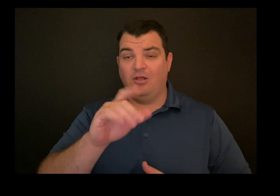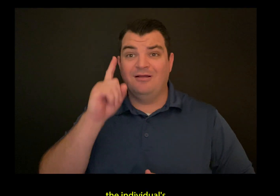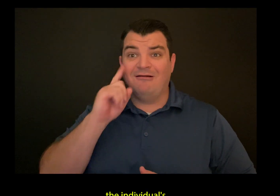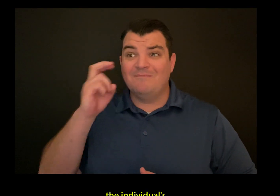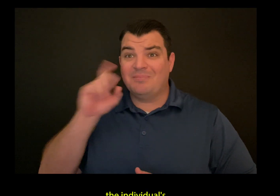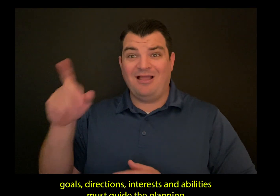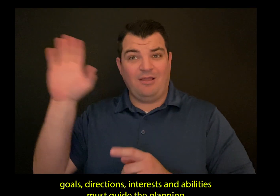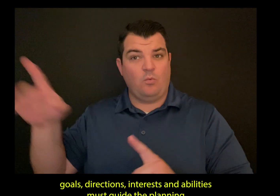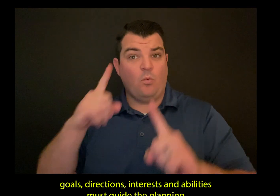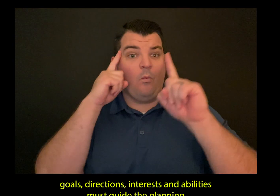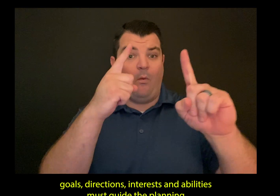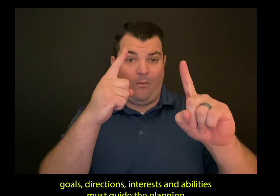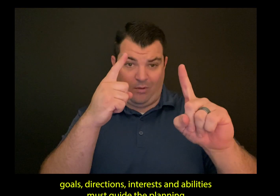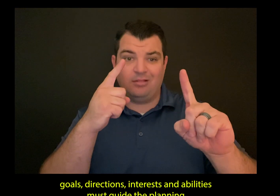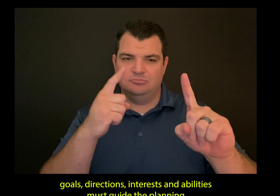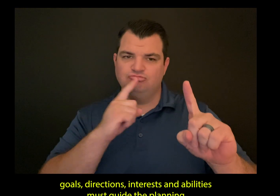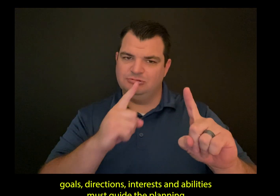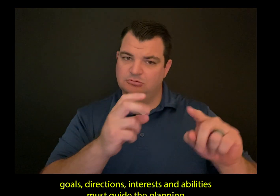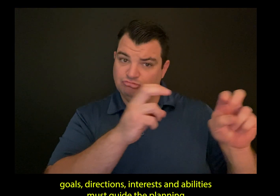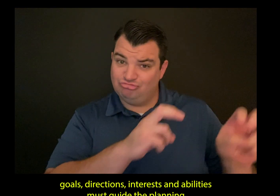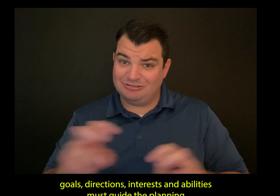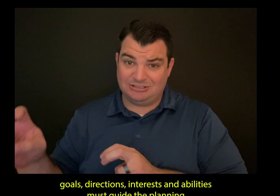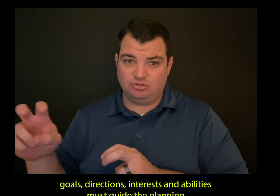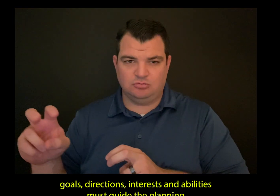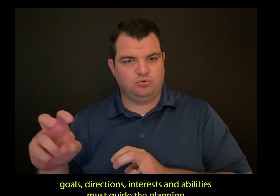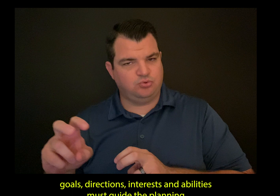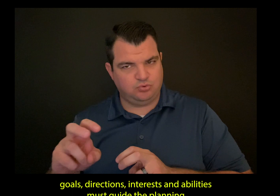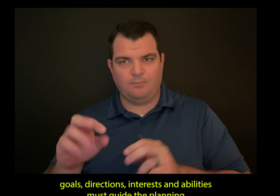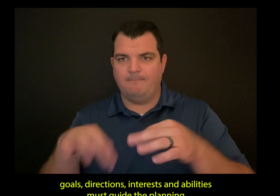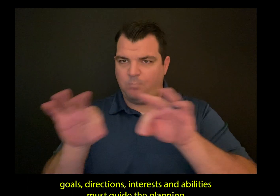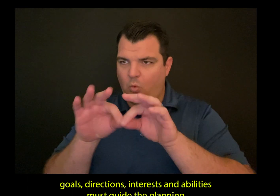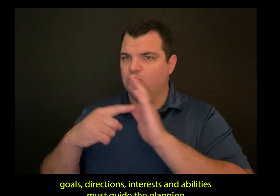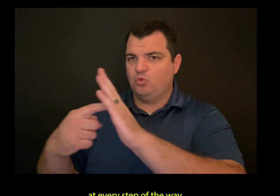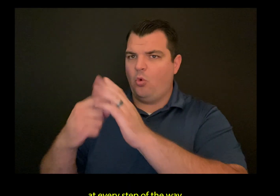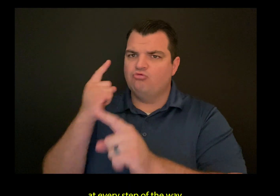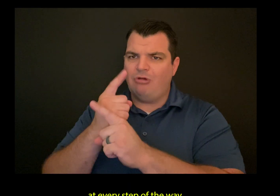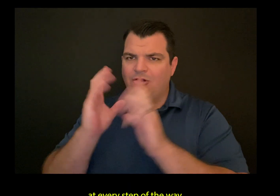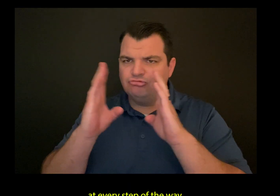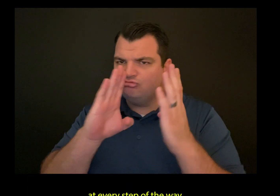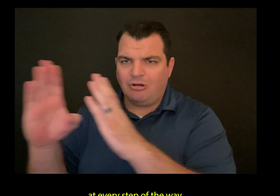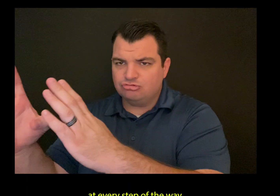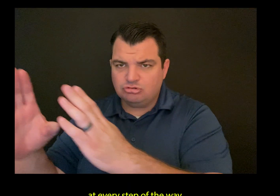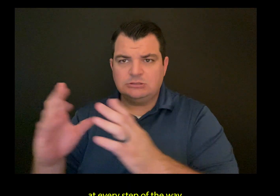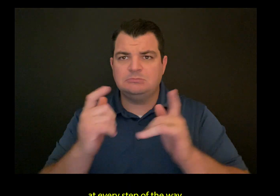The individual's goals, directions, interests, and abilities must guide the planning at every step of the way.